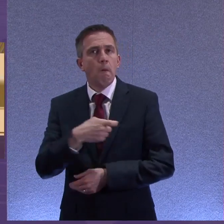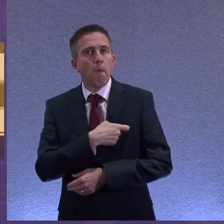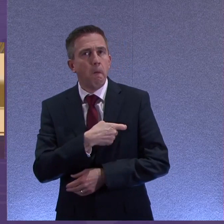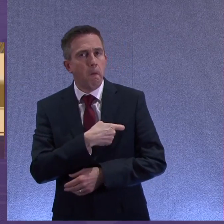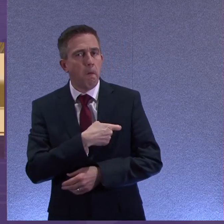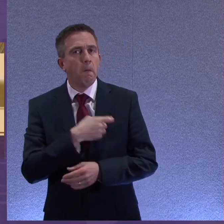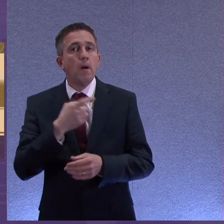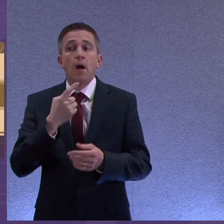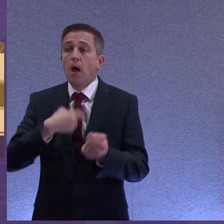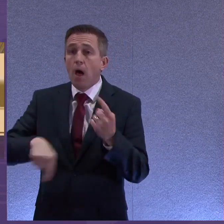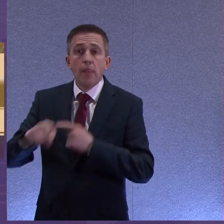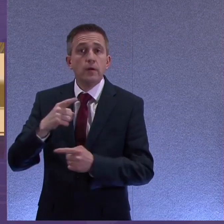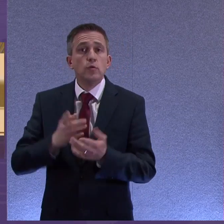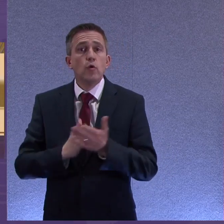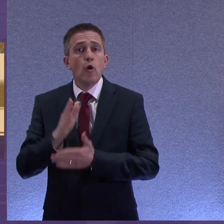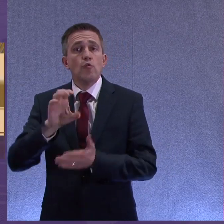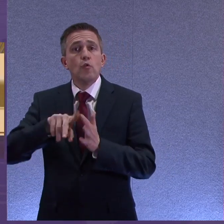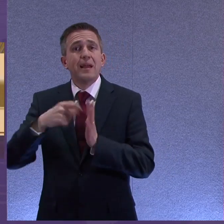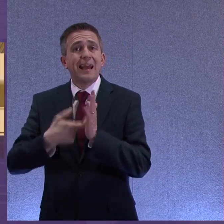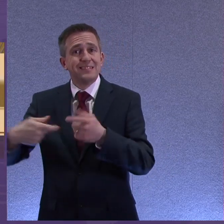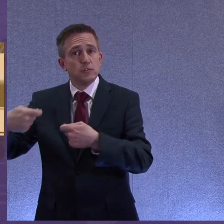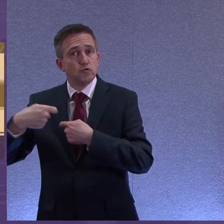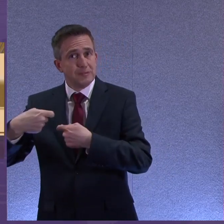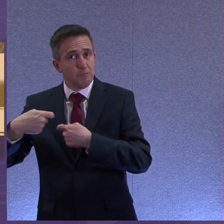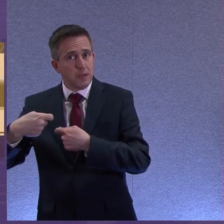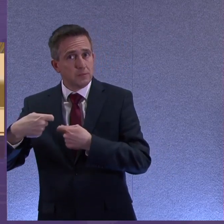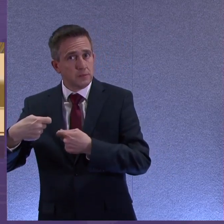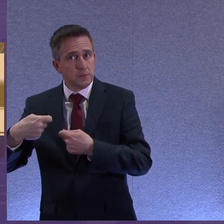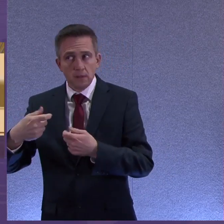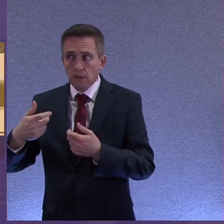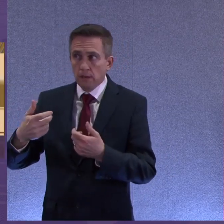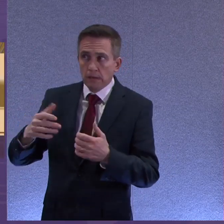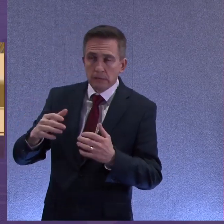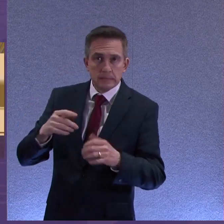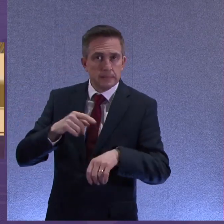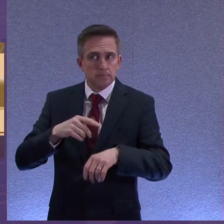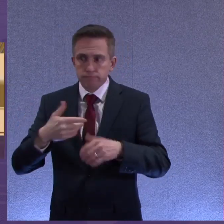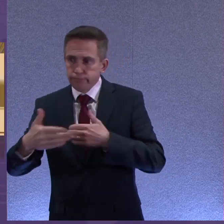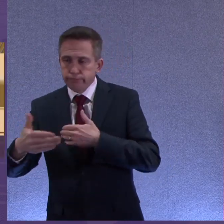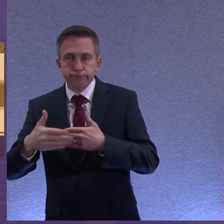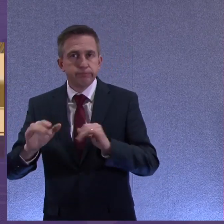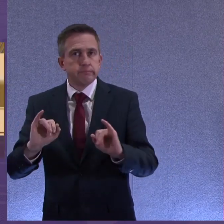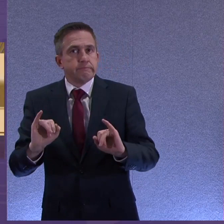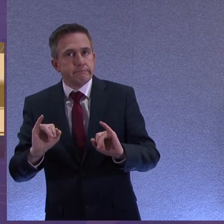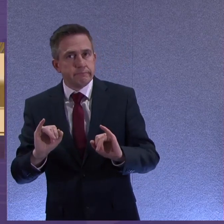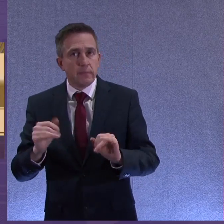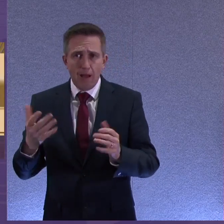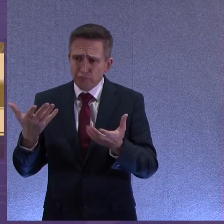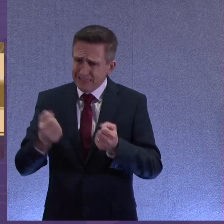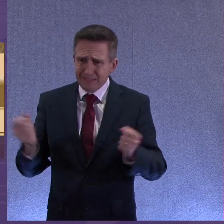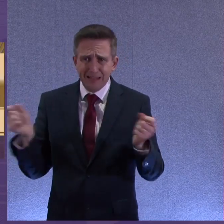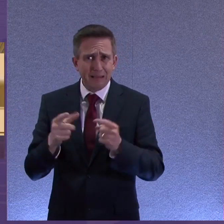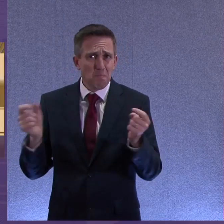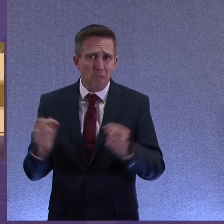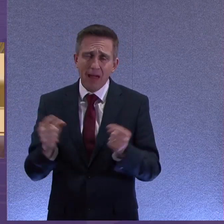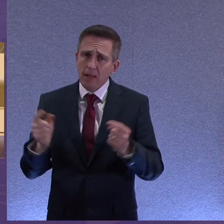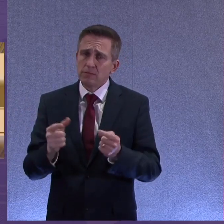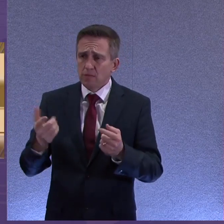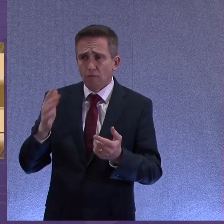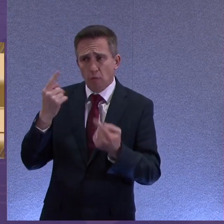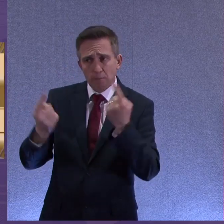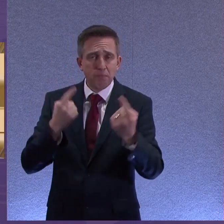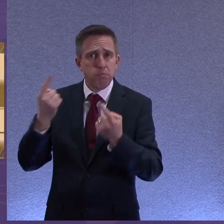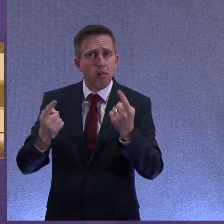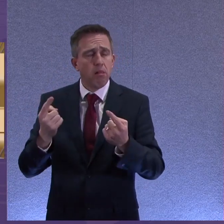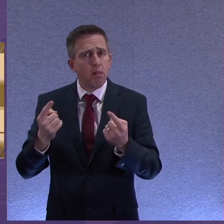cancer treatment or about to commence their cancer treatment, it's terrifying. It's a terrifying time for them. I know from the emails I've already received. So can I ask the Cabinet